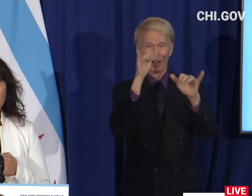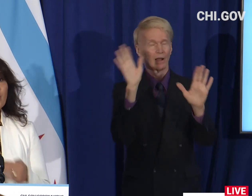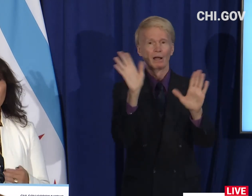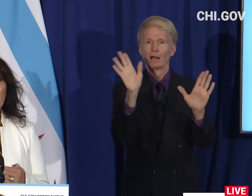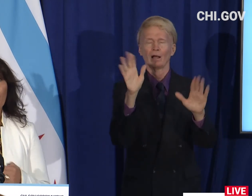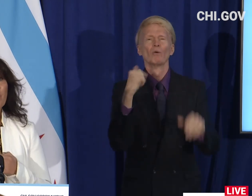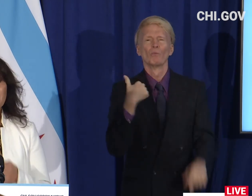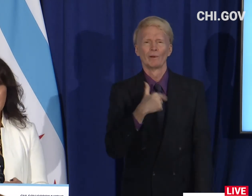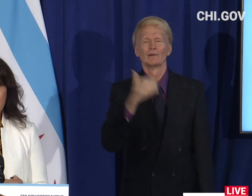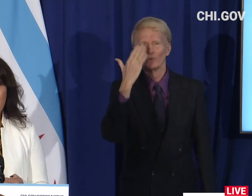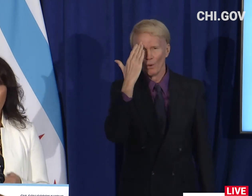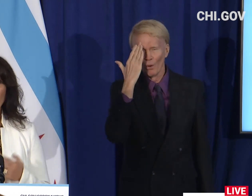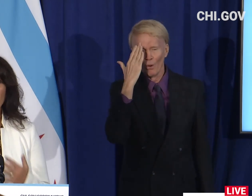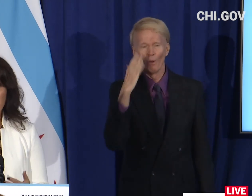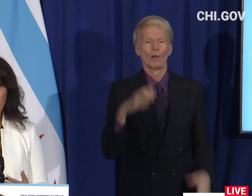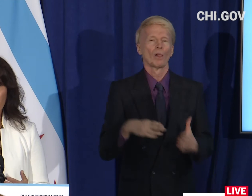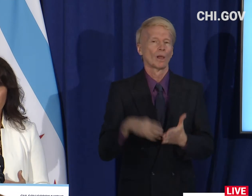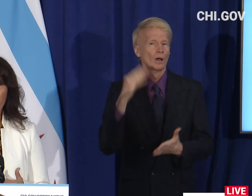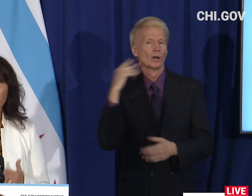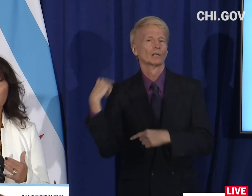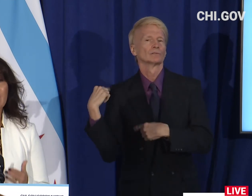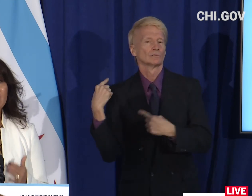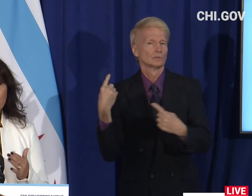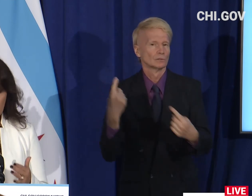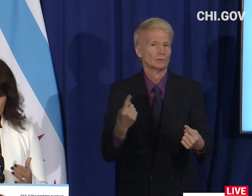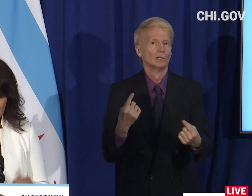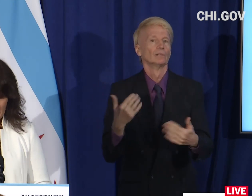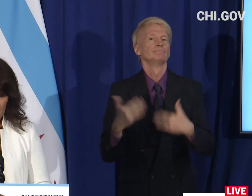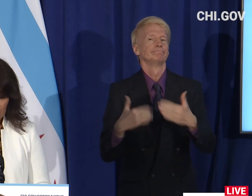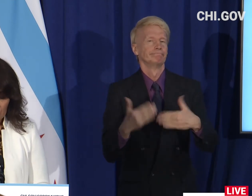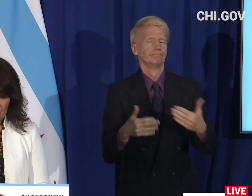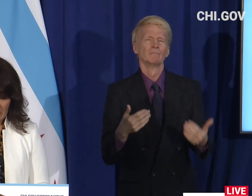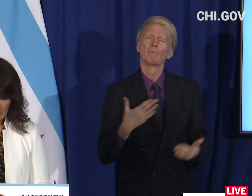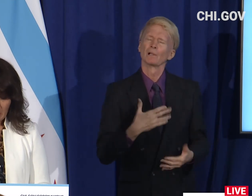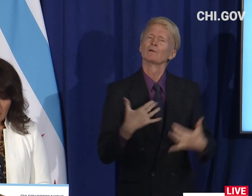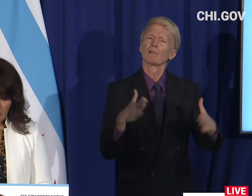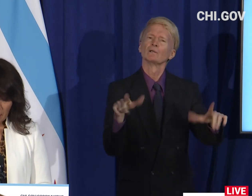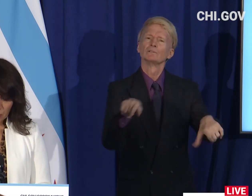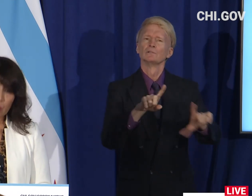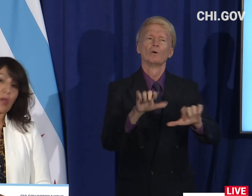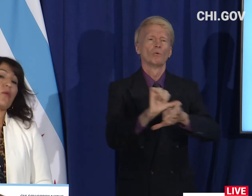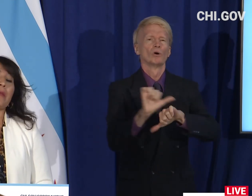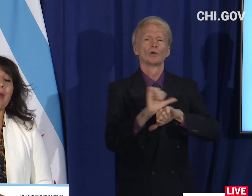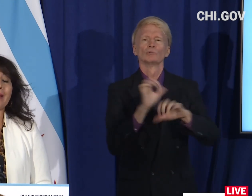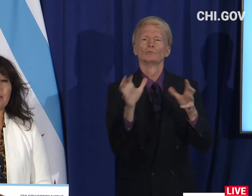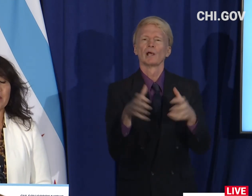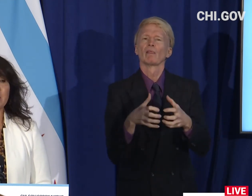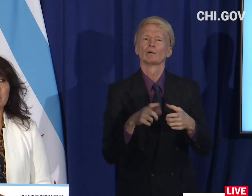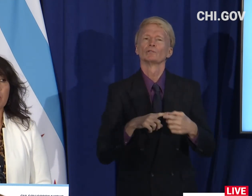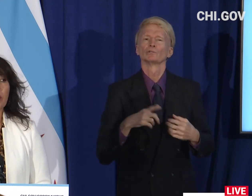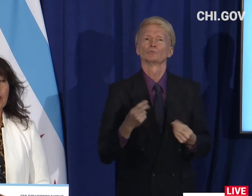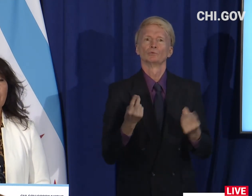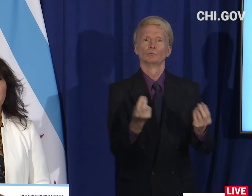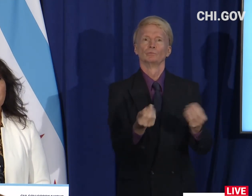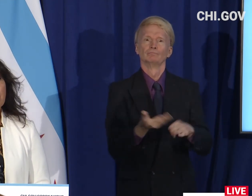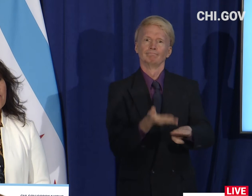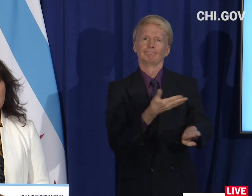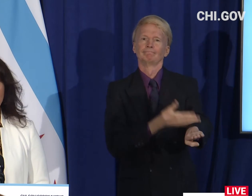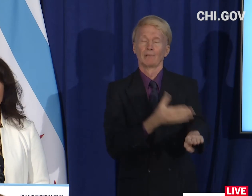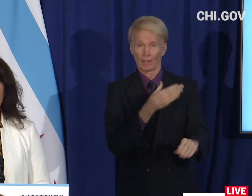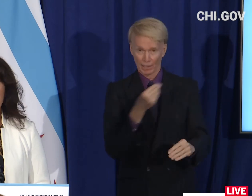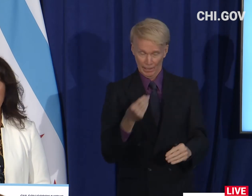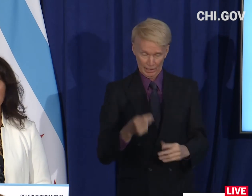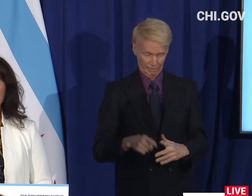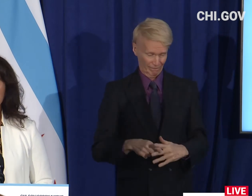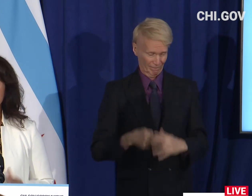actually do better. We've done better. We've been there before. So let's work together to do that. I also want to remind the business community that from the